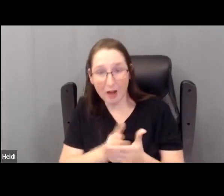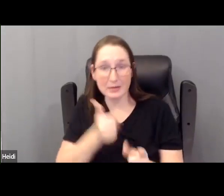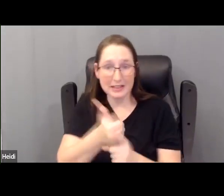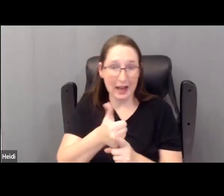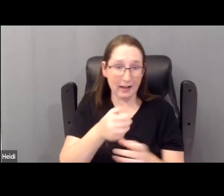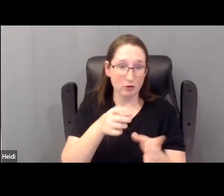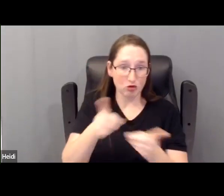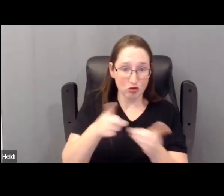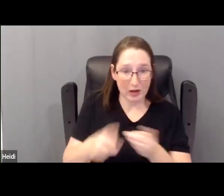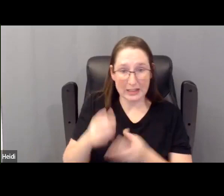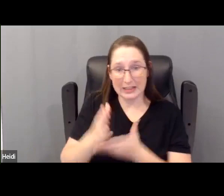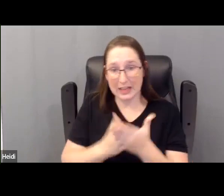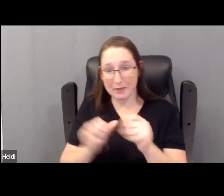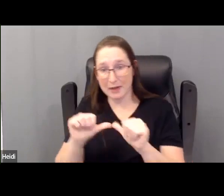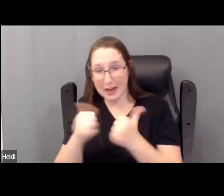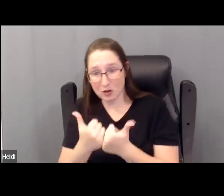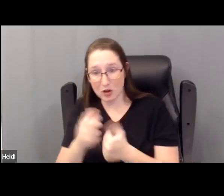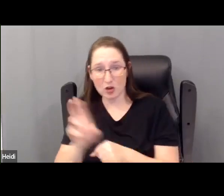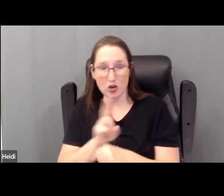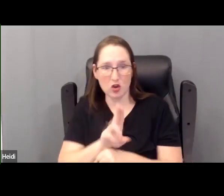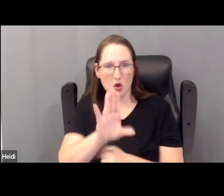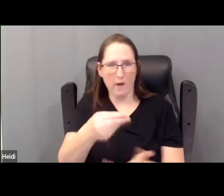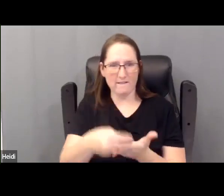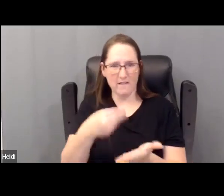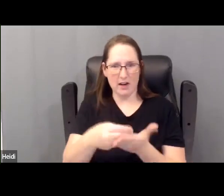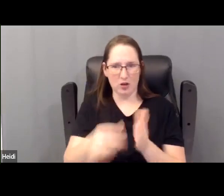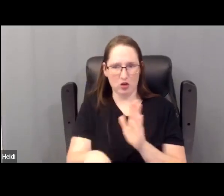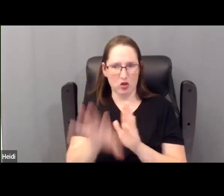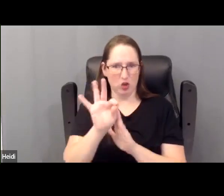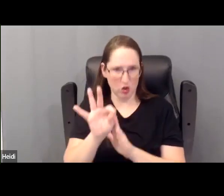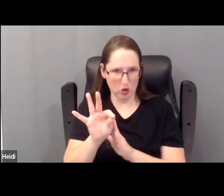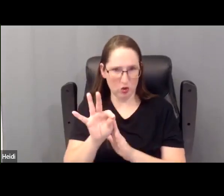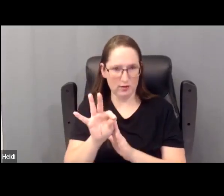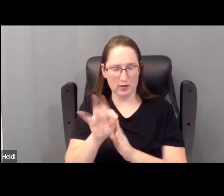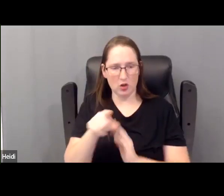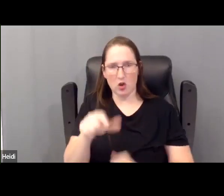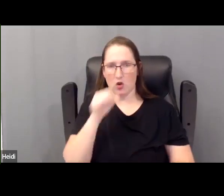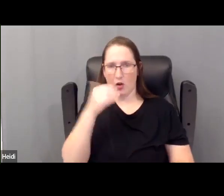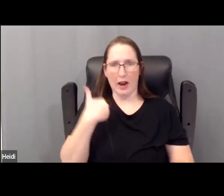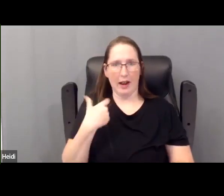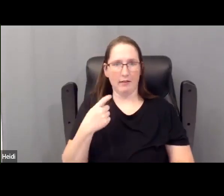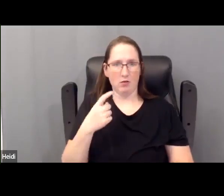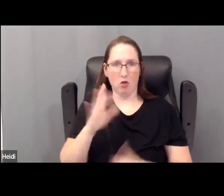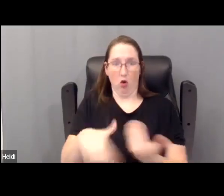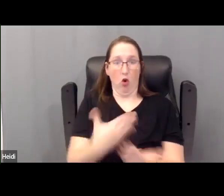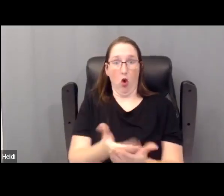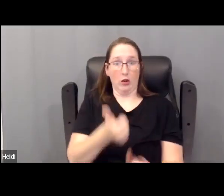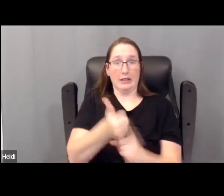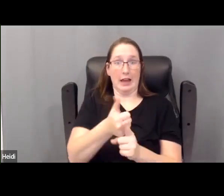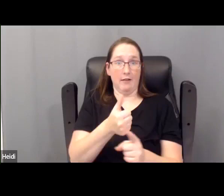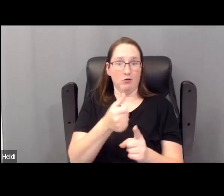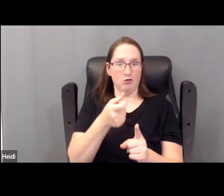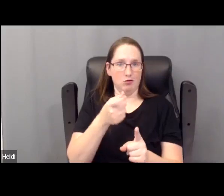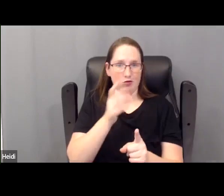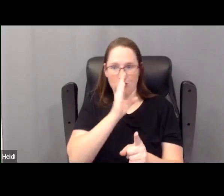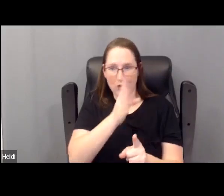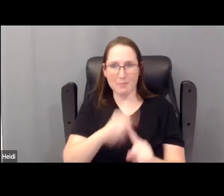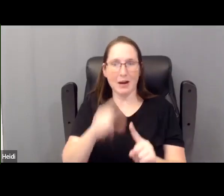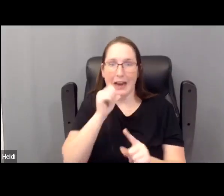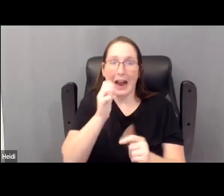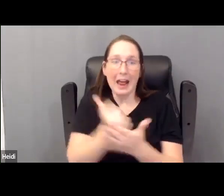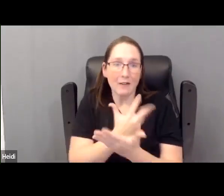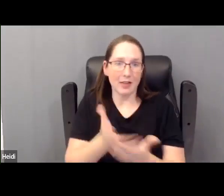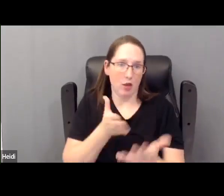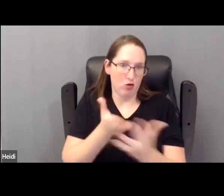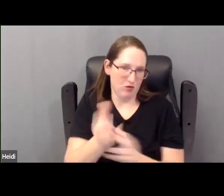some agency, and kind of use your funding to choose that you don't have to do all self-direct, but you don't have to get everything through the agency